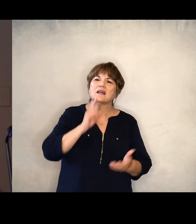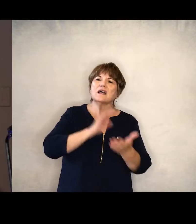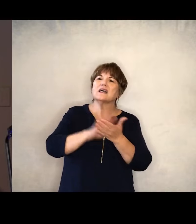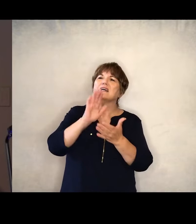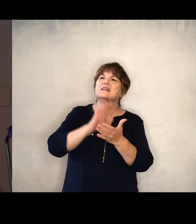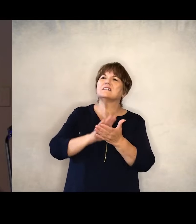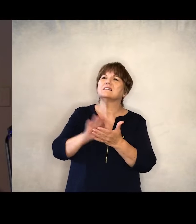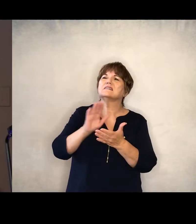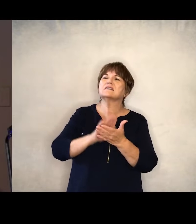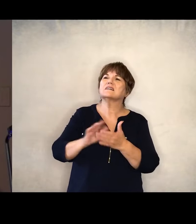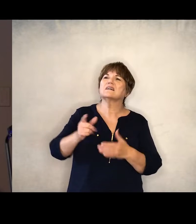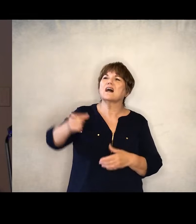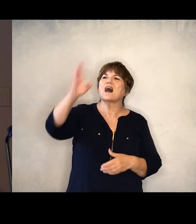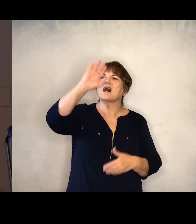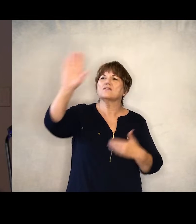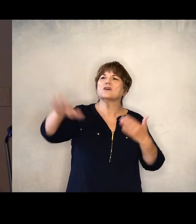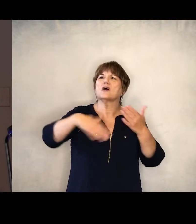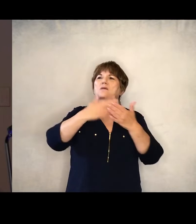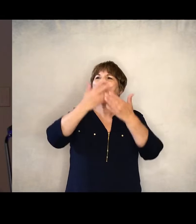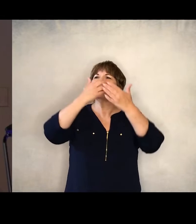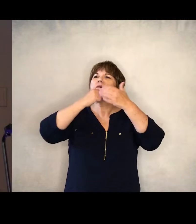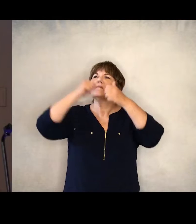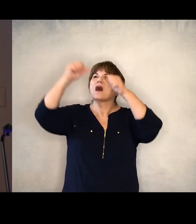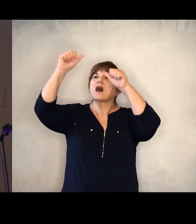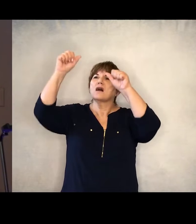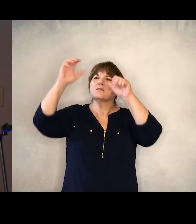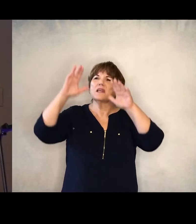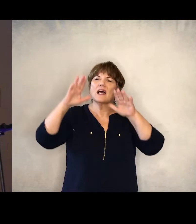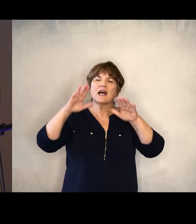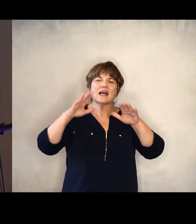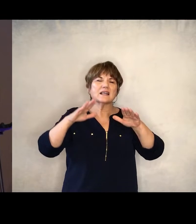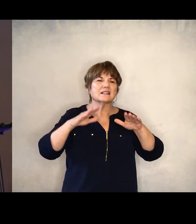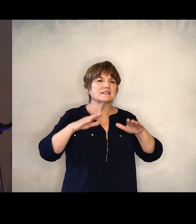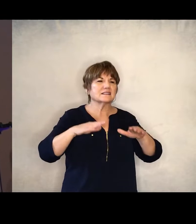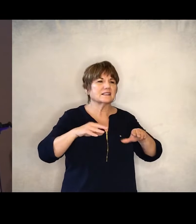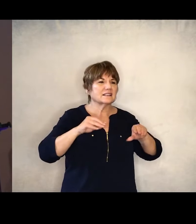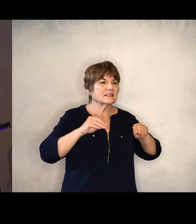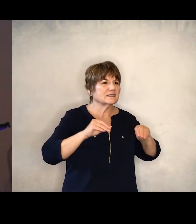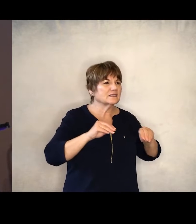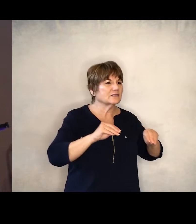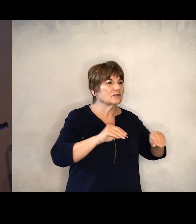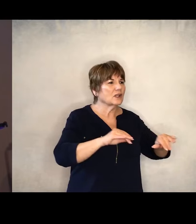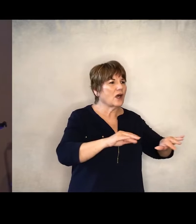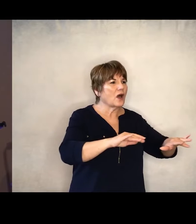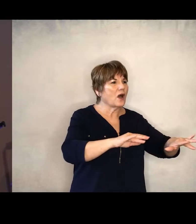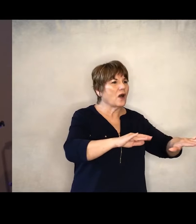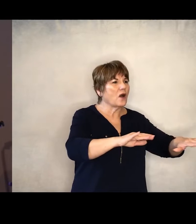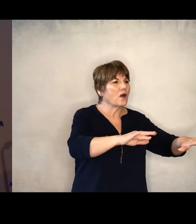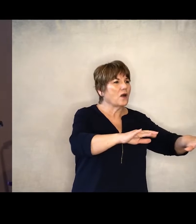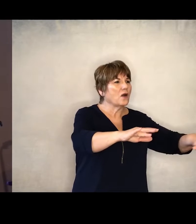Praise God from whom all blessings flow.